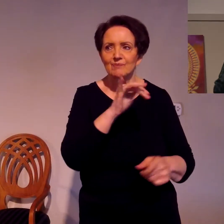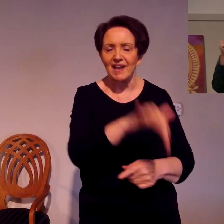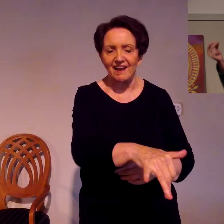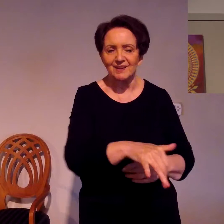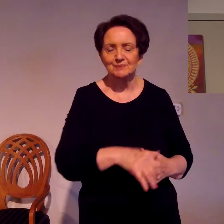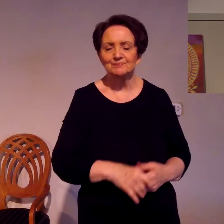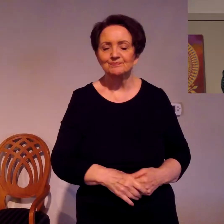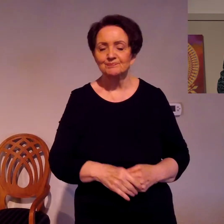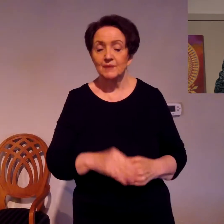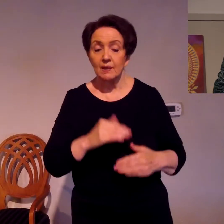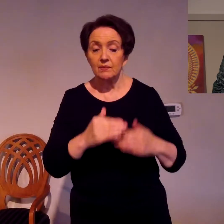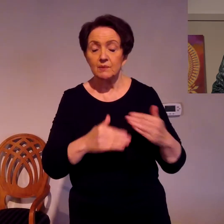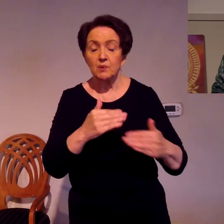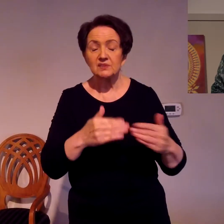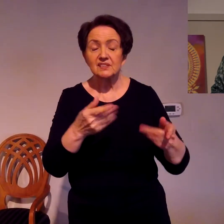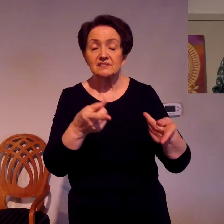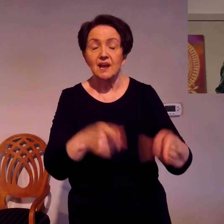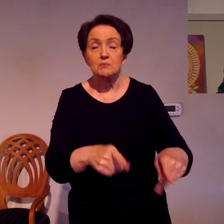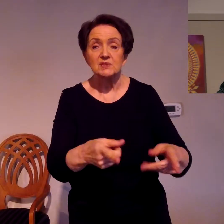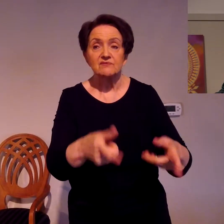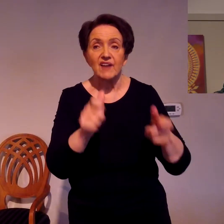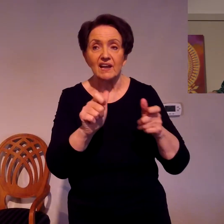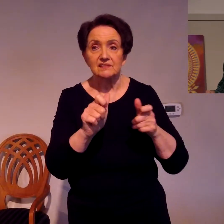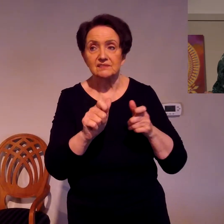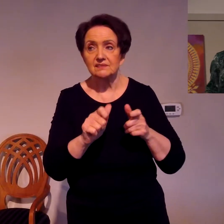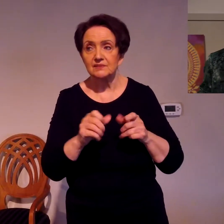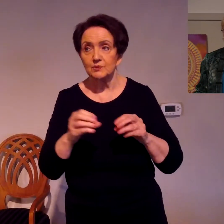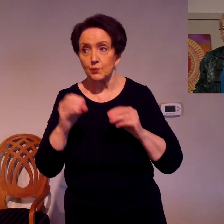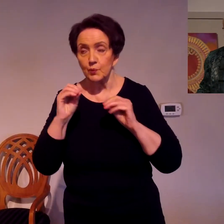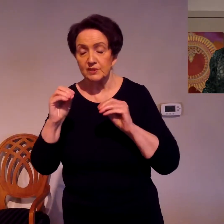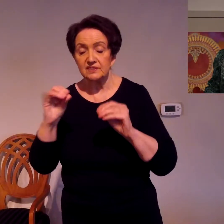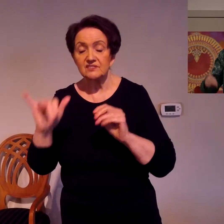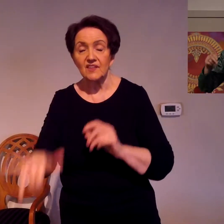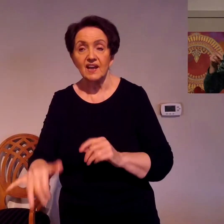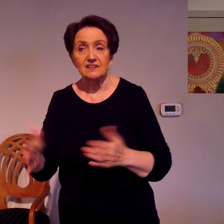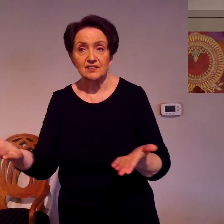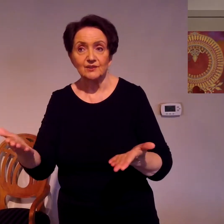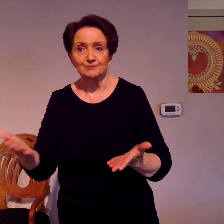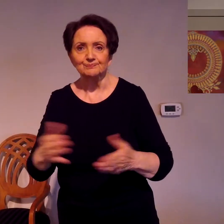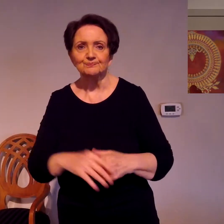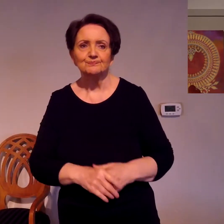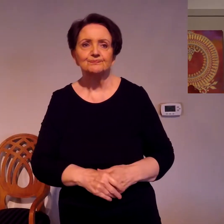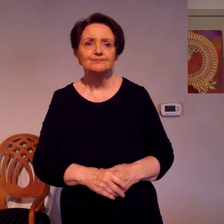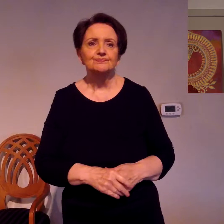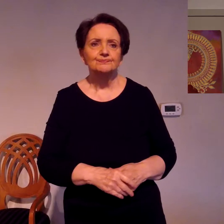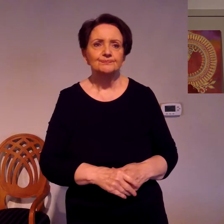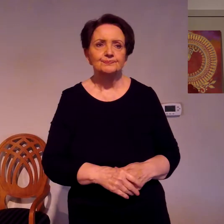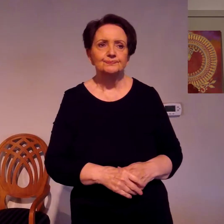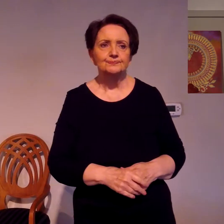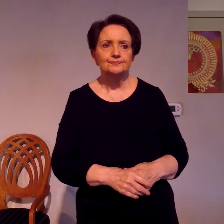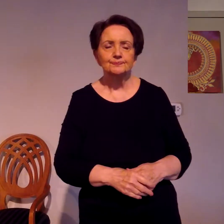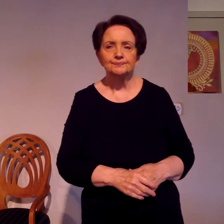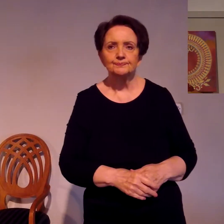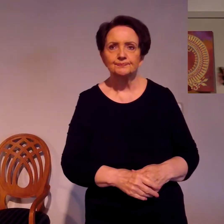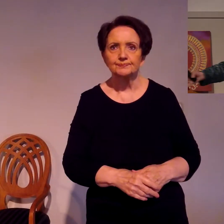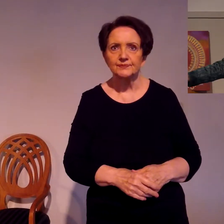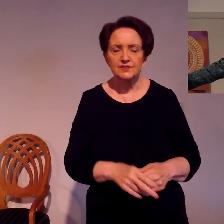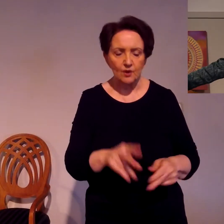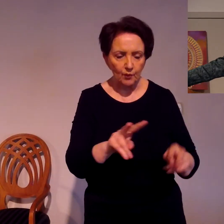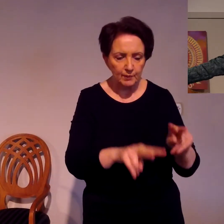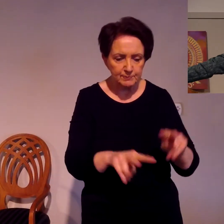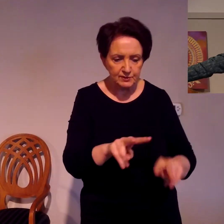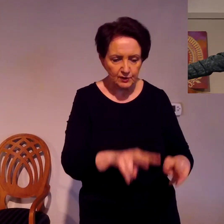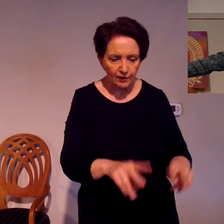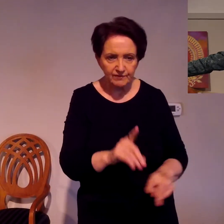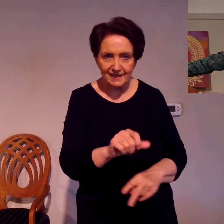This process happens like that, right? This is what we teach in all of our classes. That the moment and so observable data,